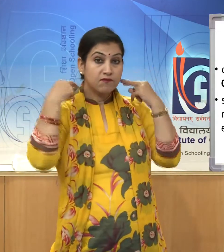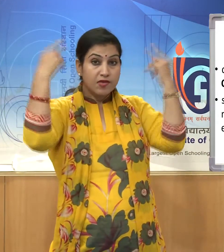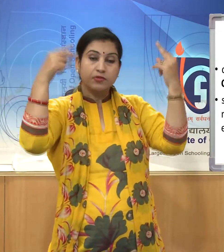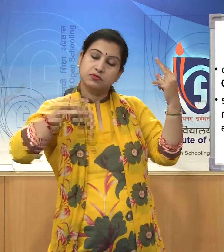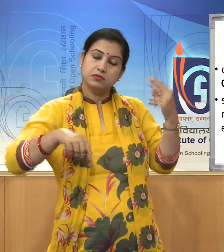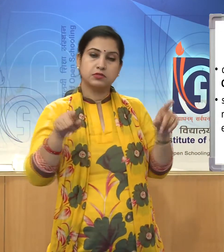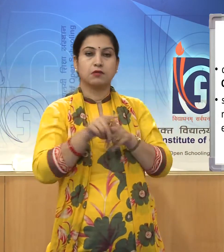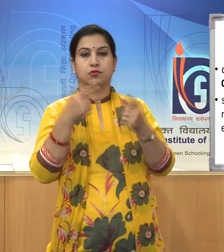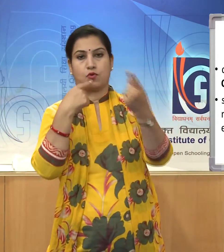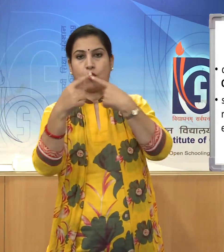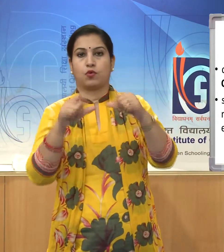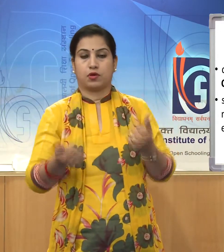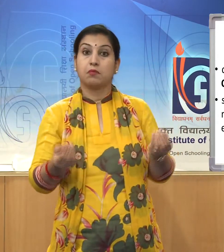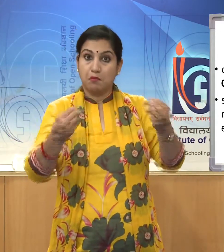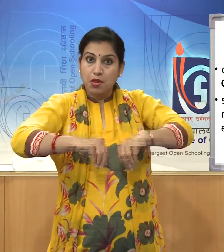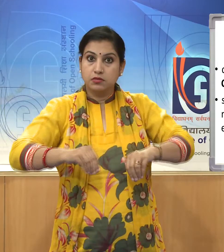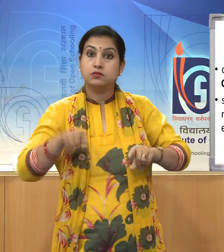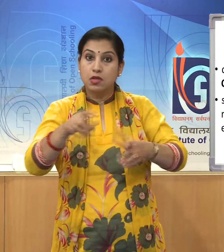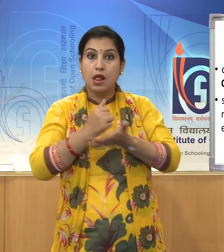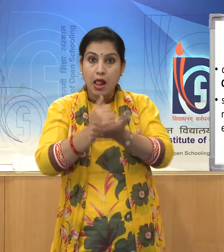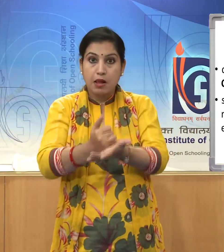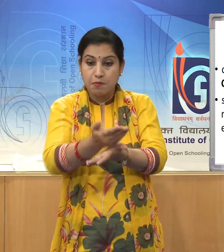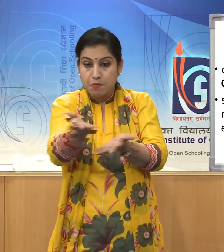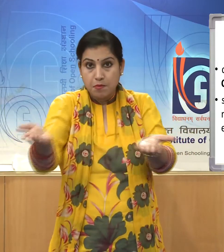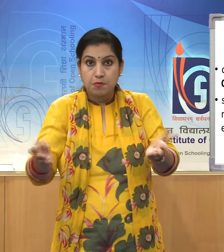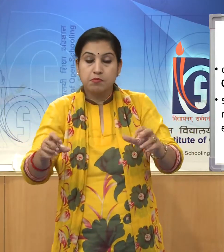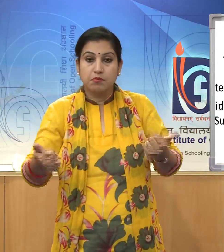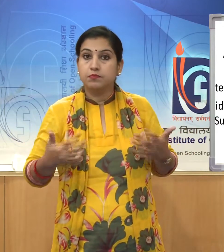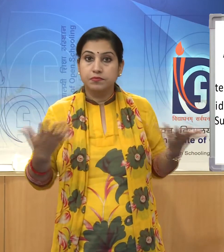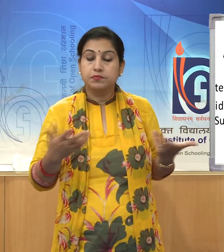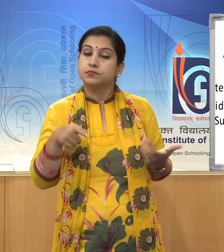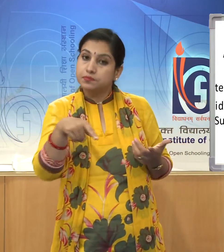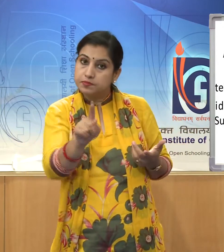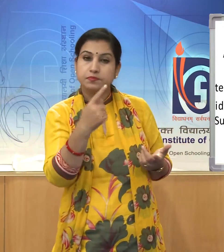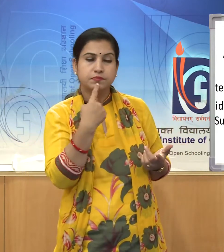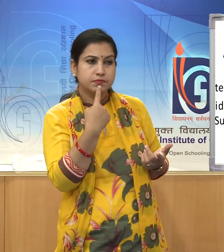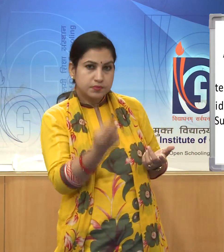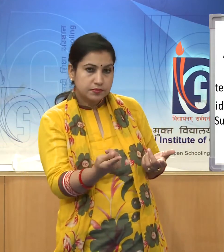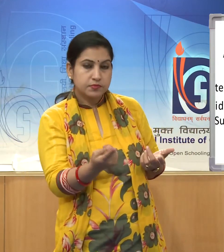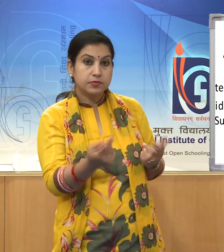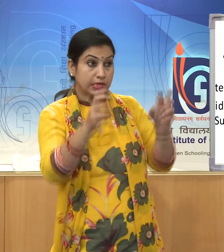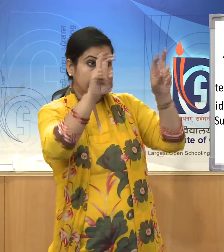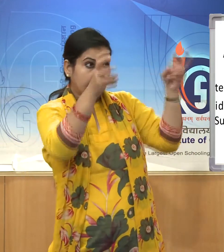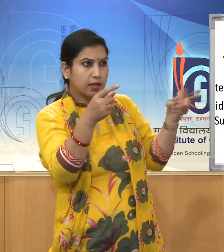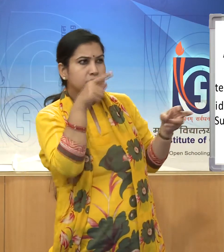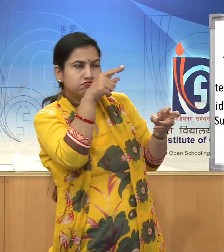paintings. Moreover, it will help them to tell the title